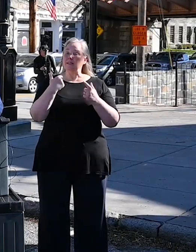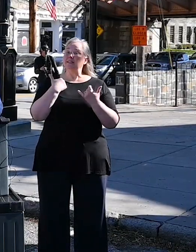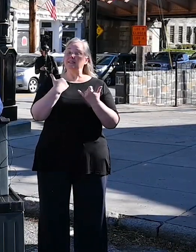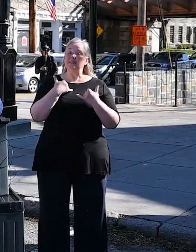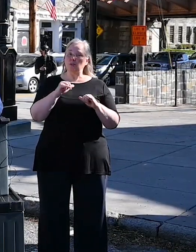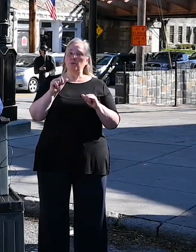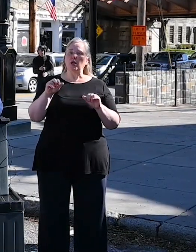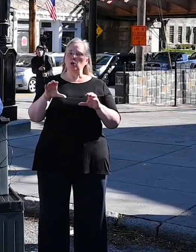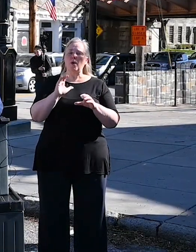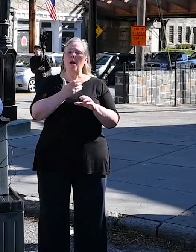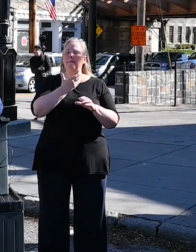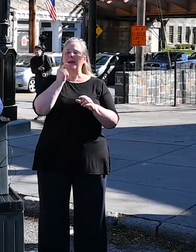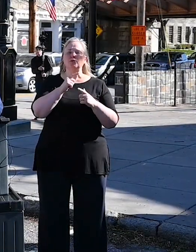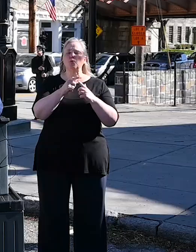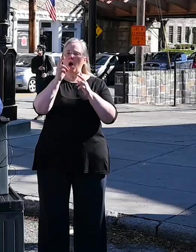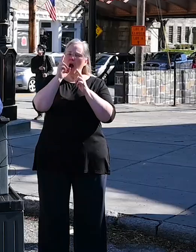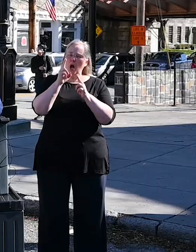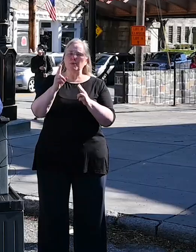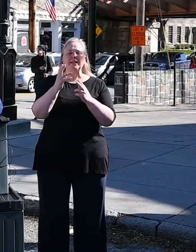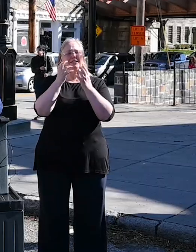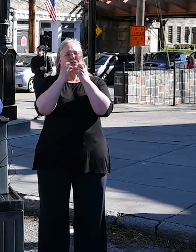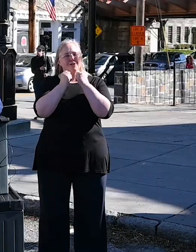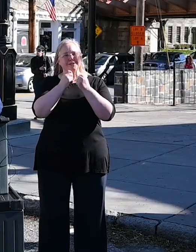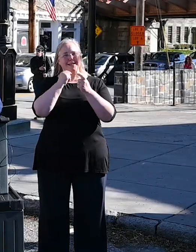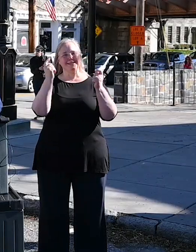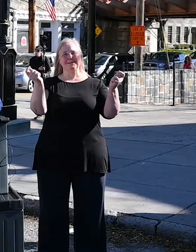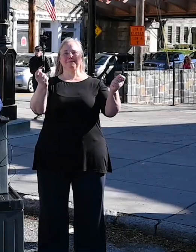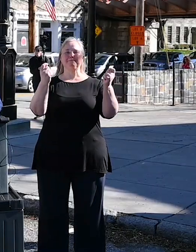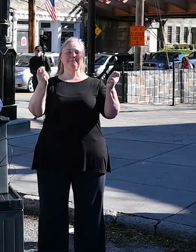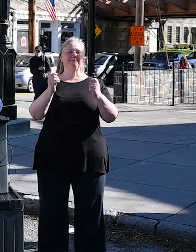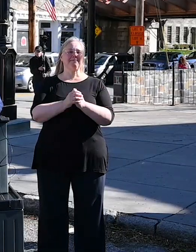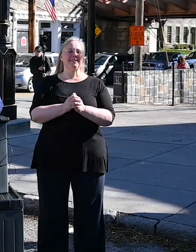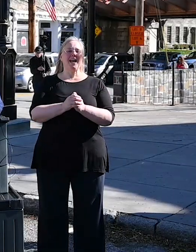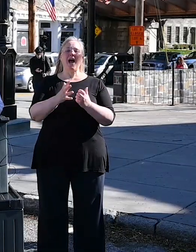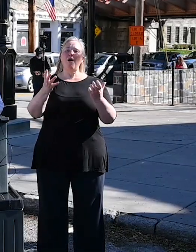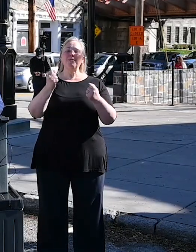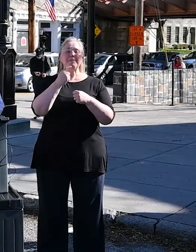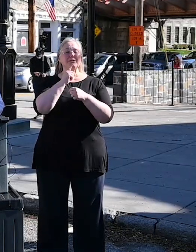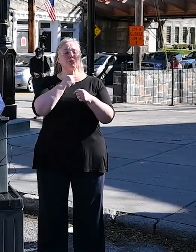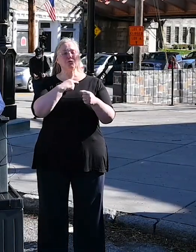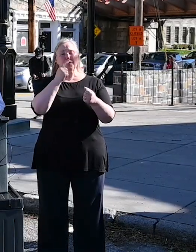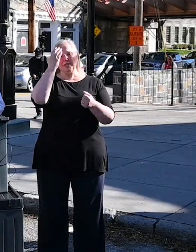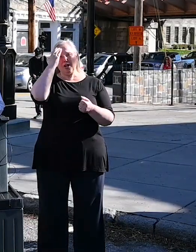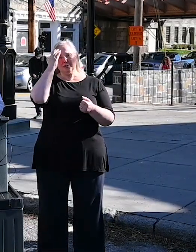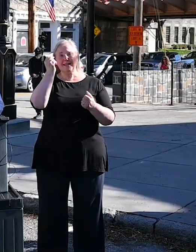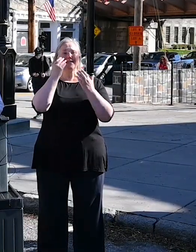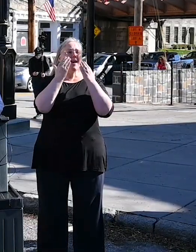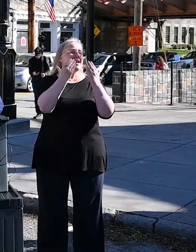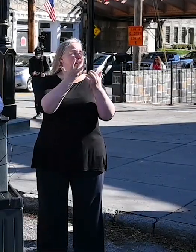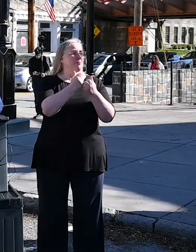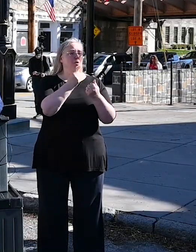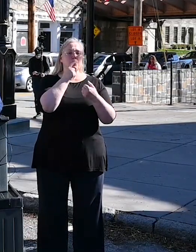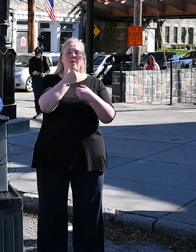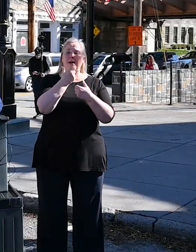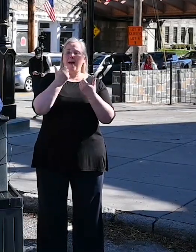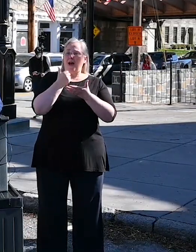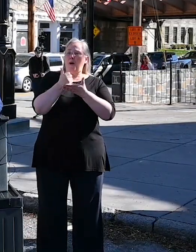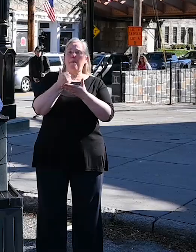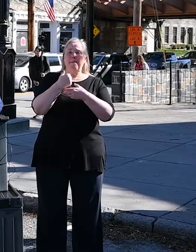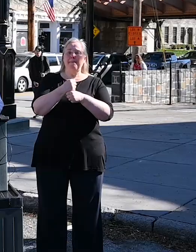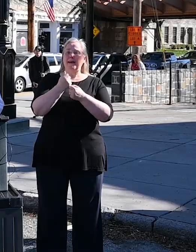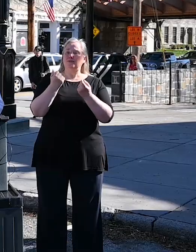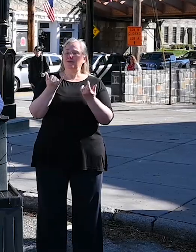best to honor it, cherish it, and celebrate it. And I want to be sure to acknowledge and thank everyone who helped make today